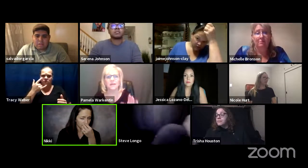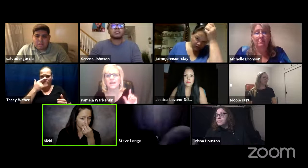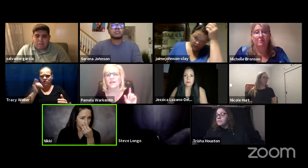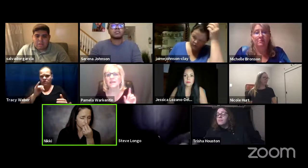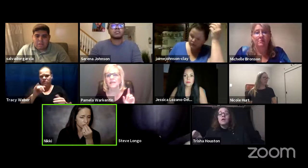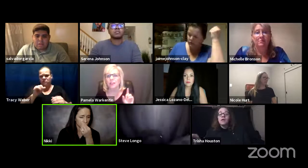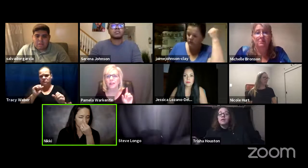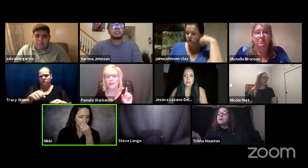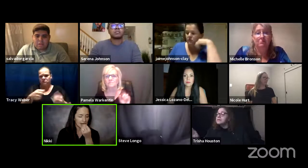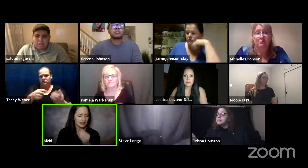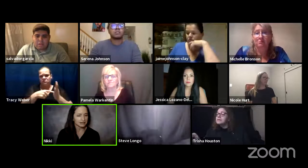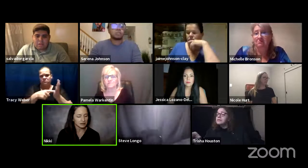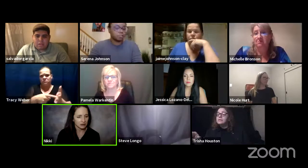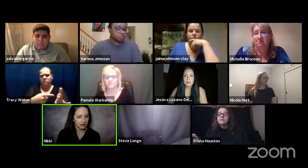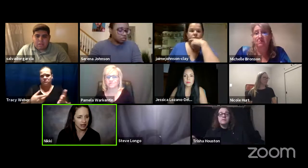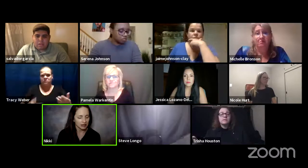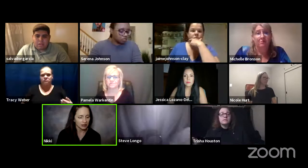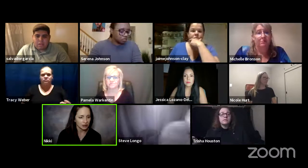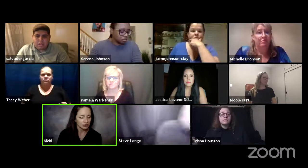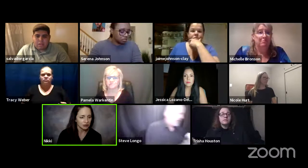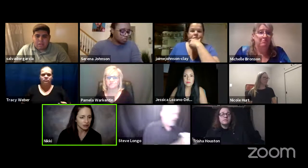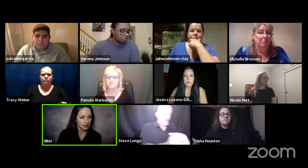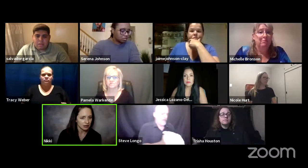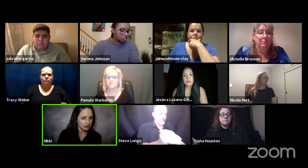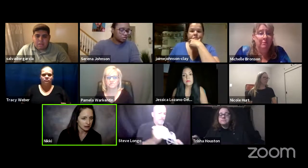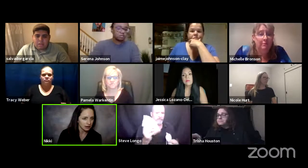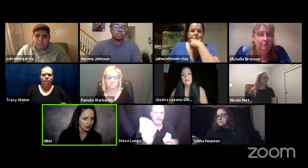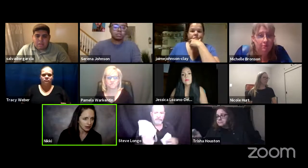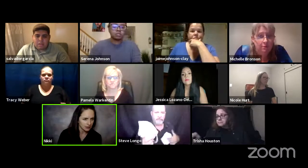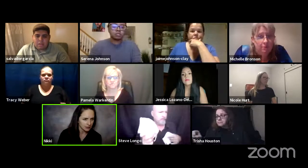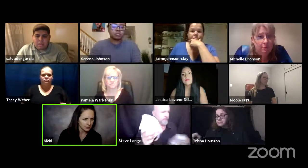Let me show you what the masks look like for those who can